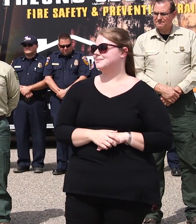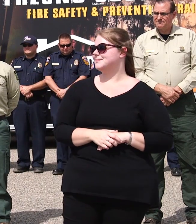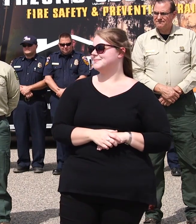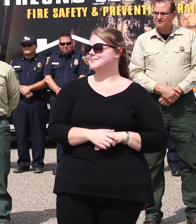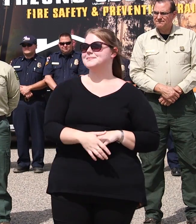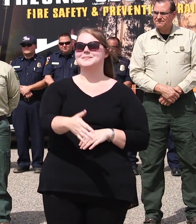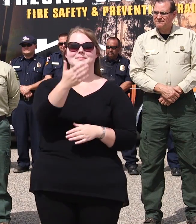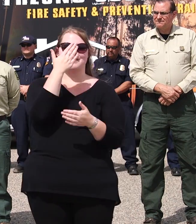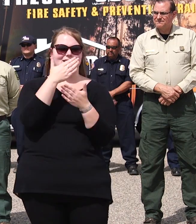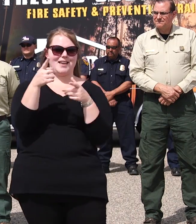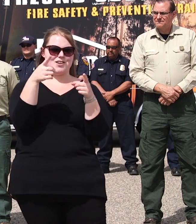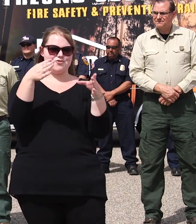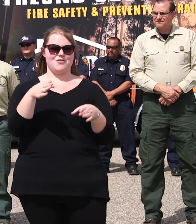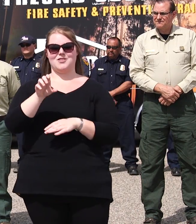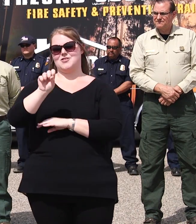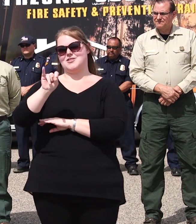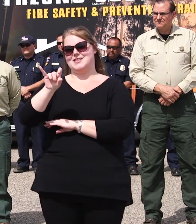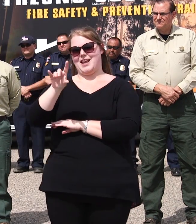Thank you, Director Saito.